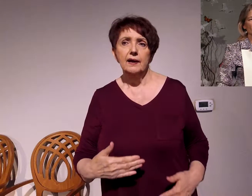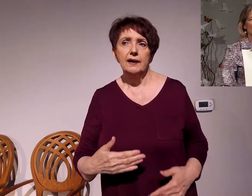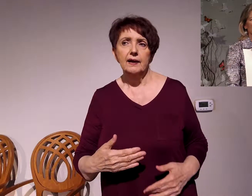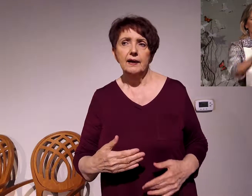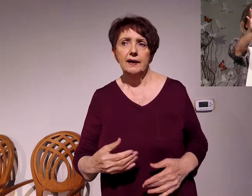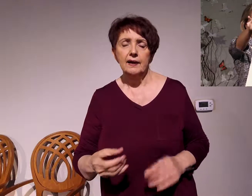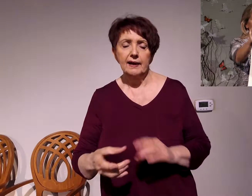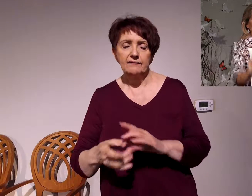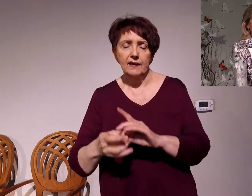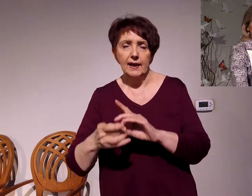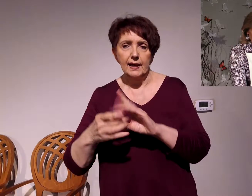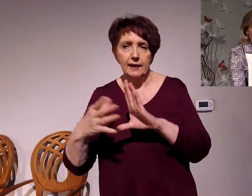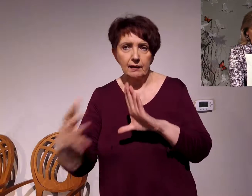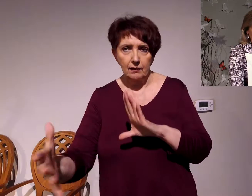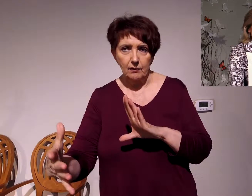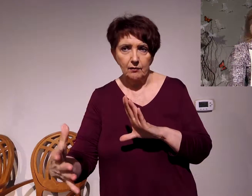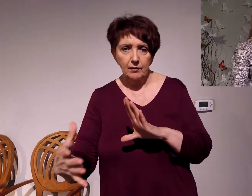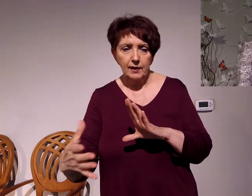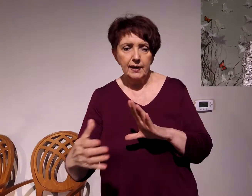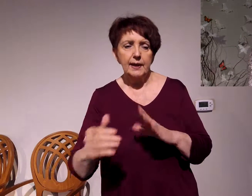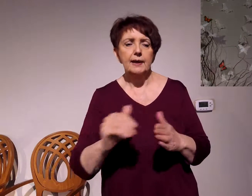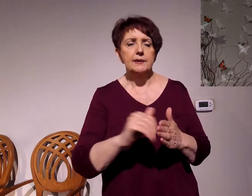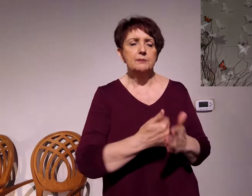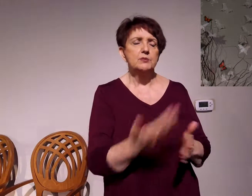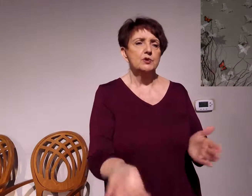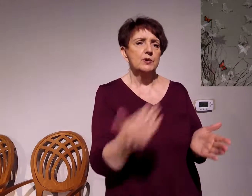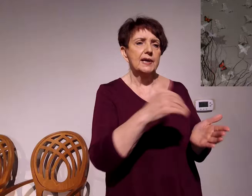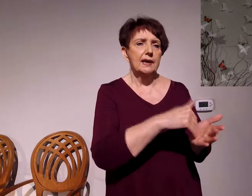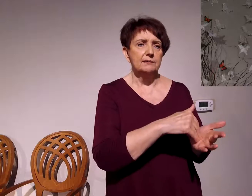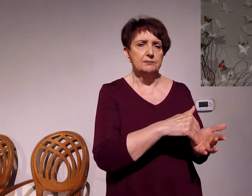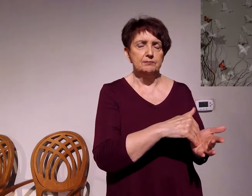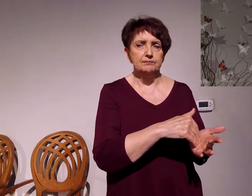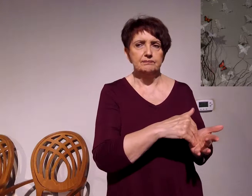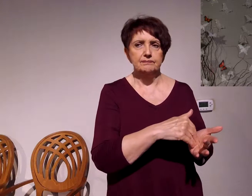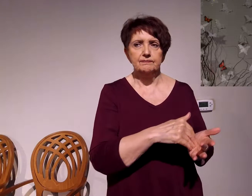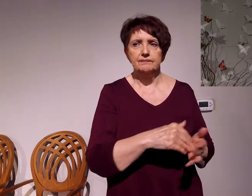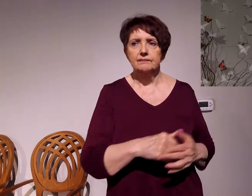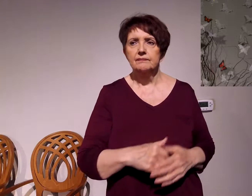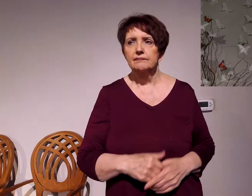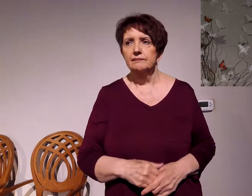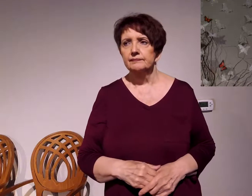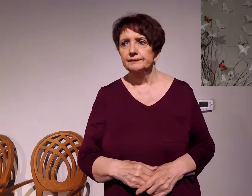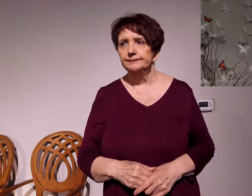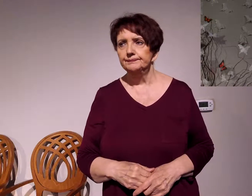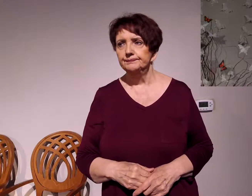that 12 months let go and renewed itself.